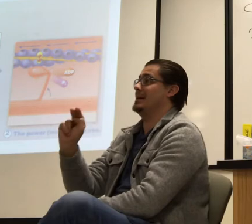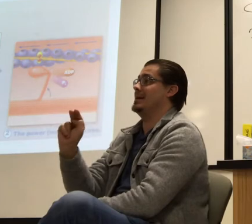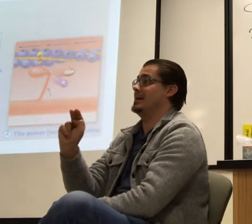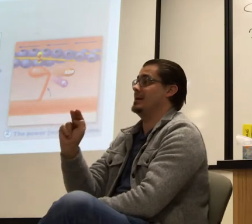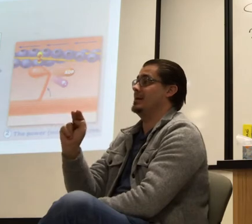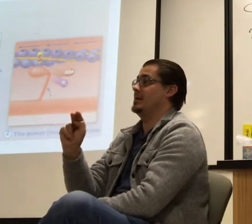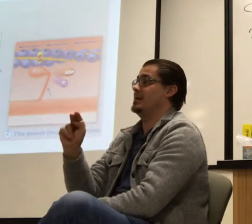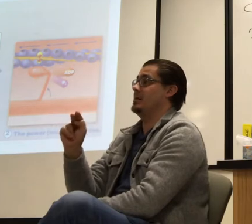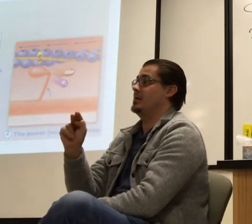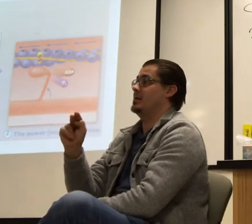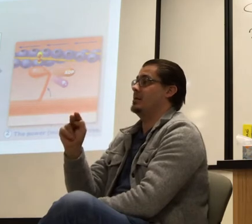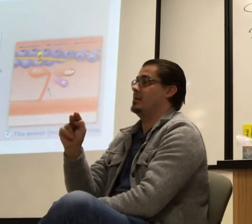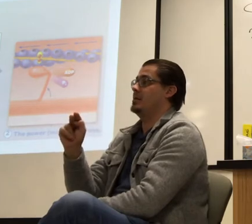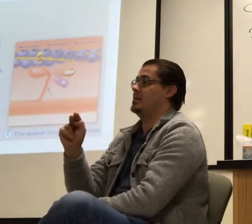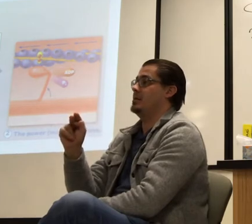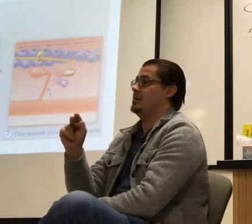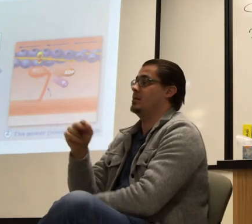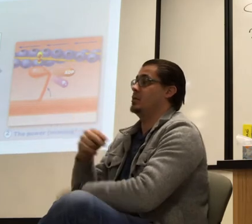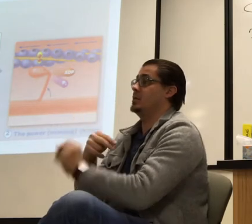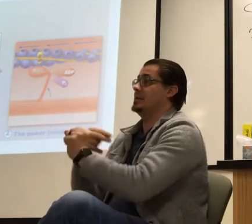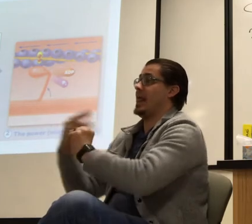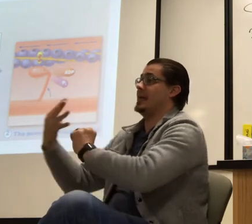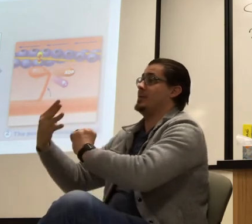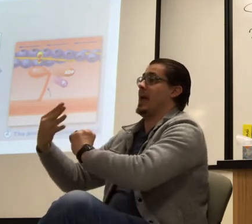slides past stationary